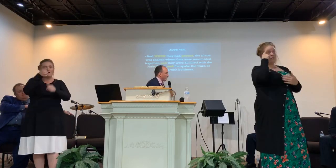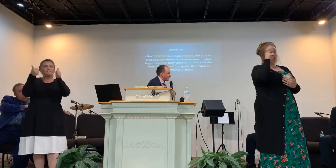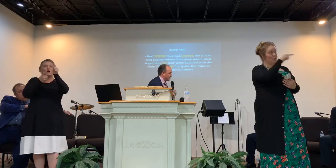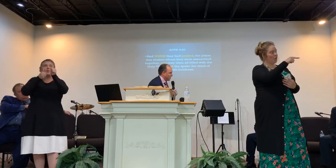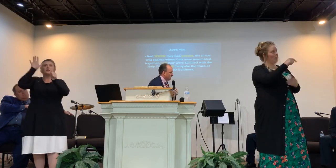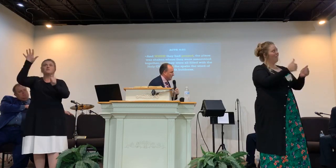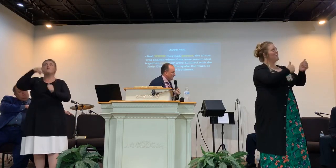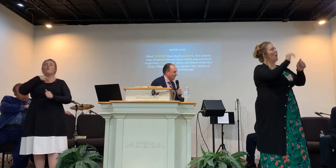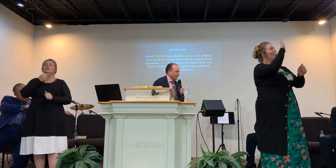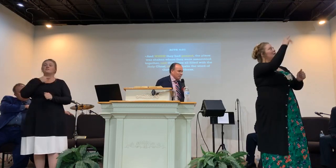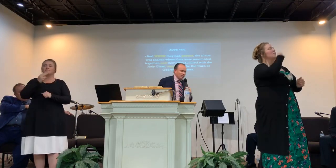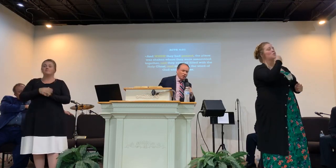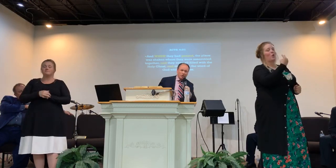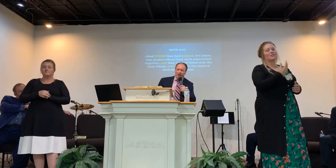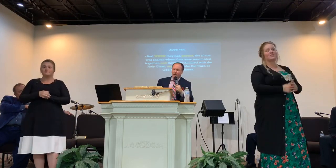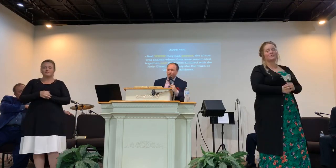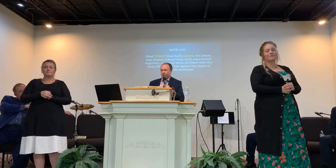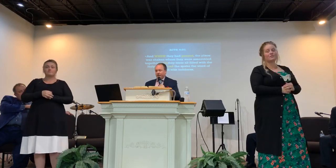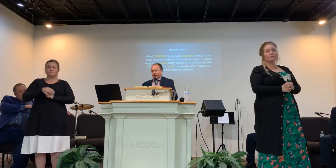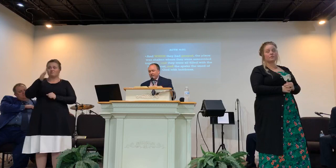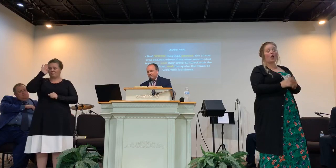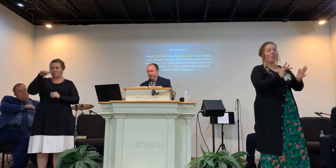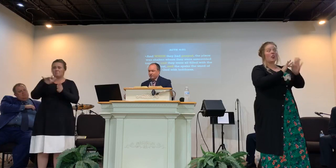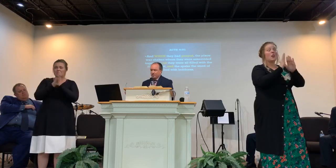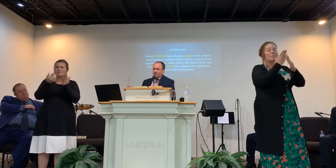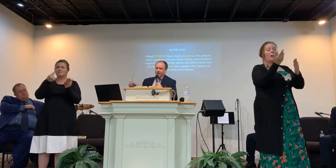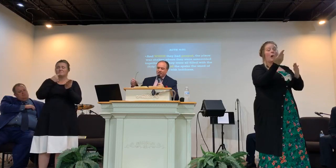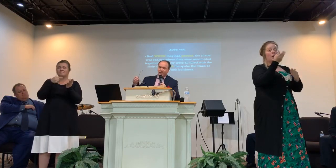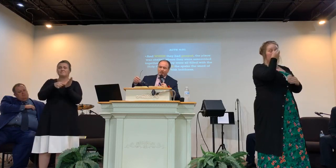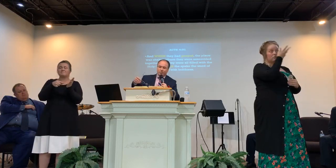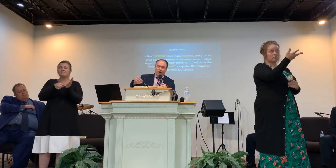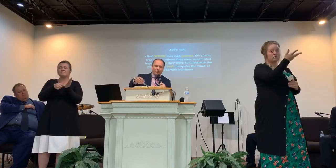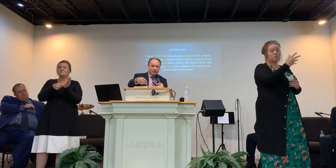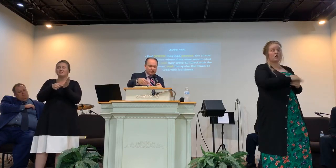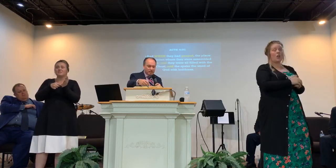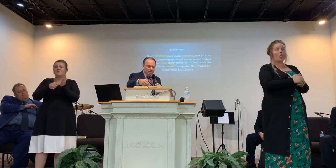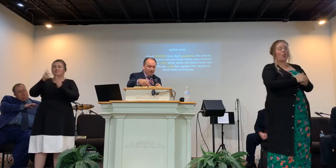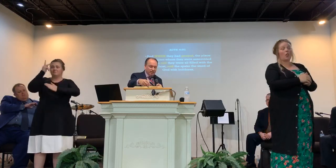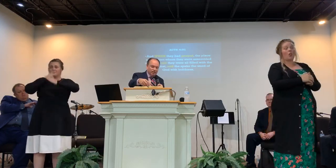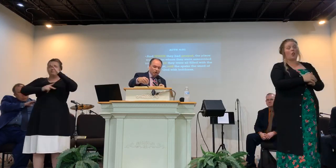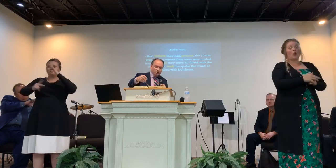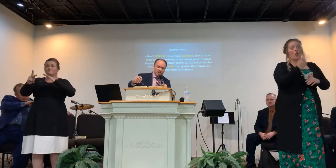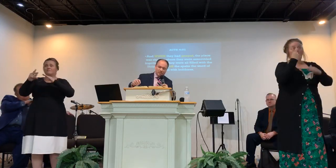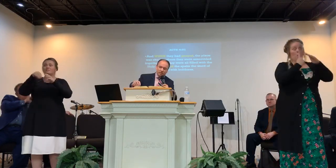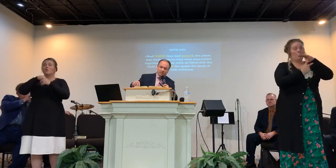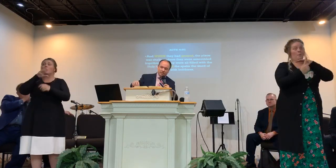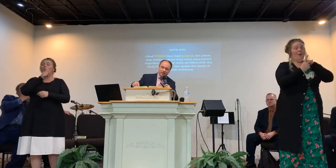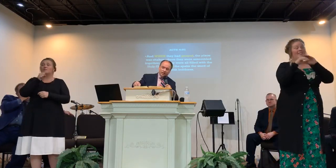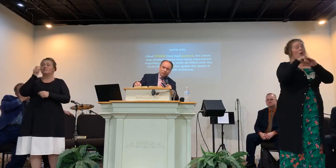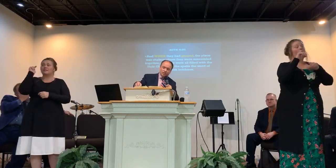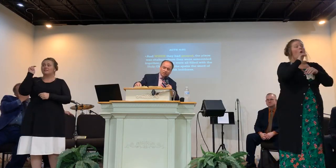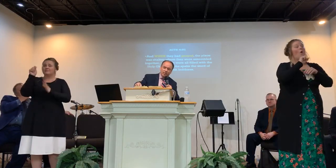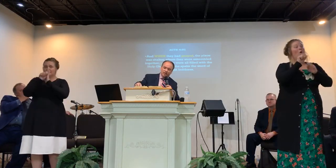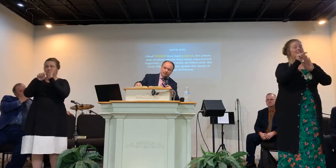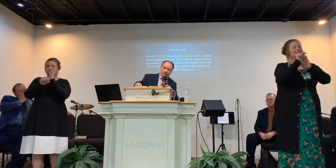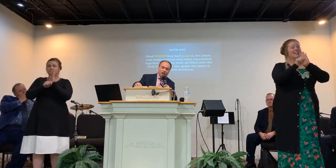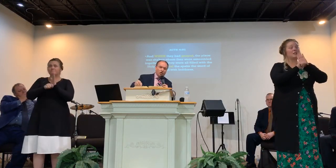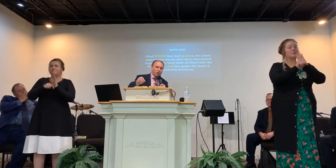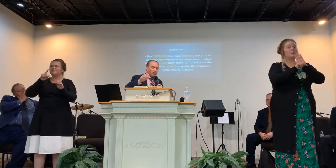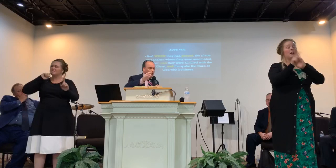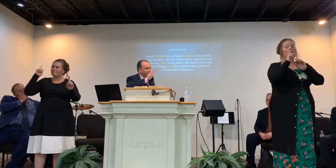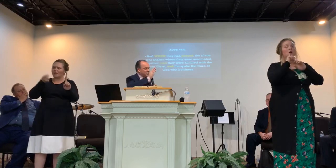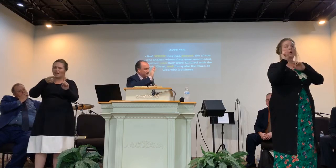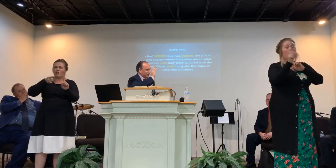His voice." You know, the Bible tells us that the prophet in the Old Testament was commanded